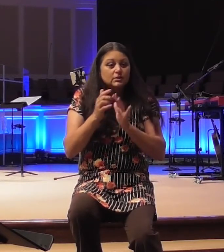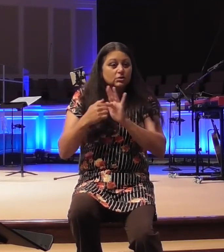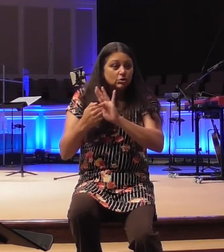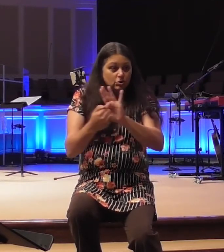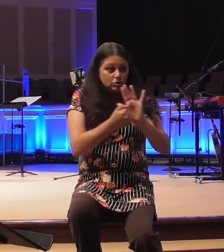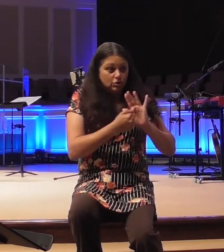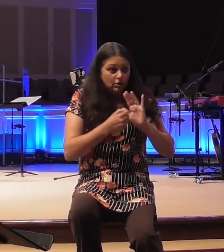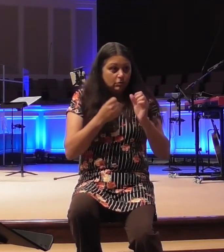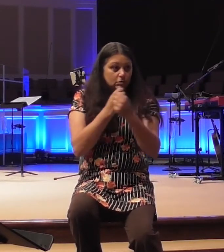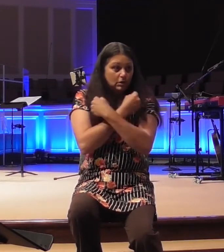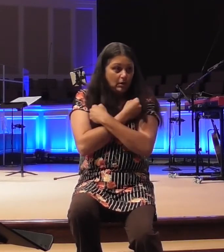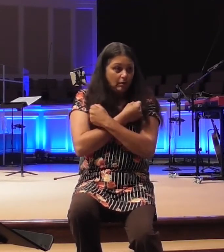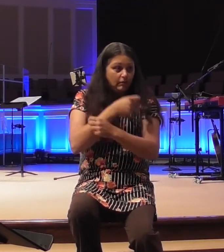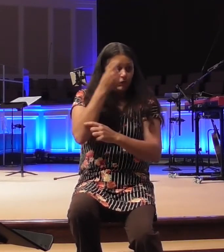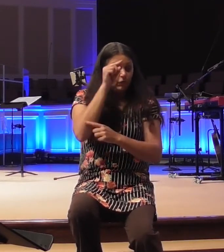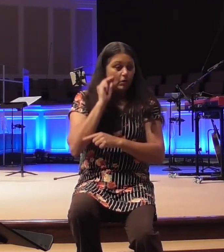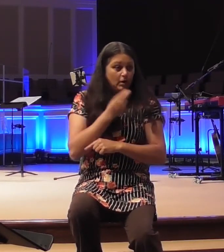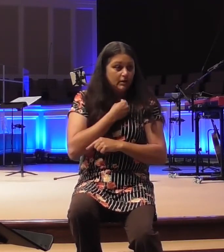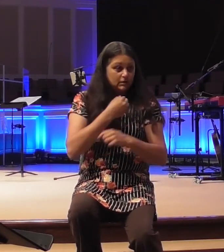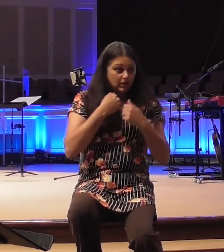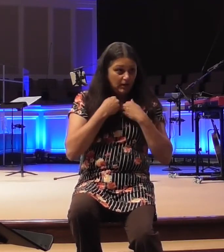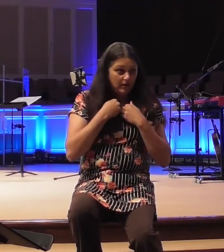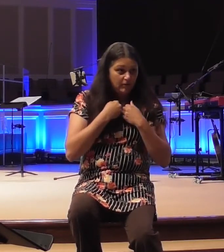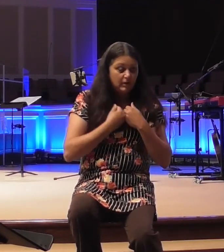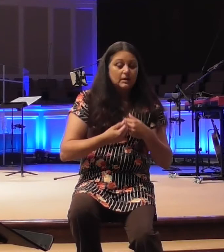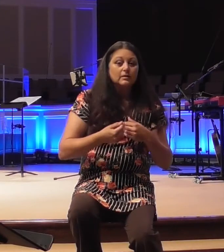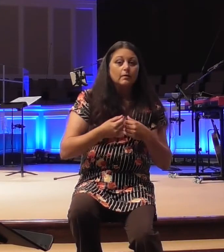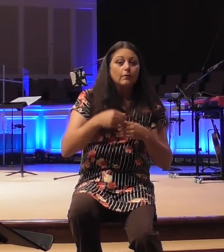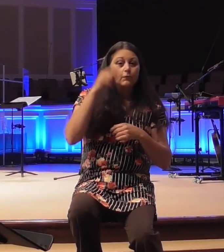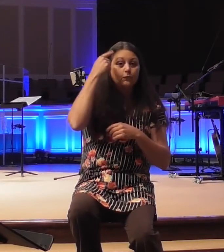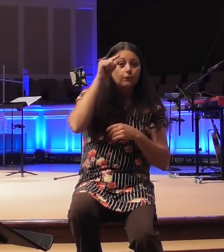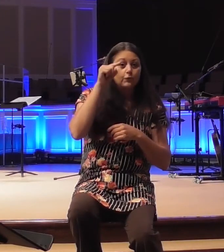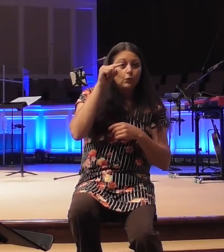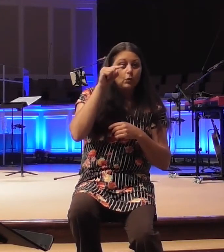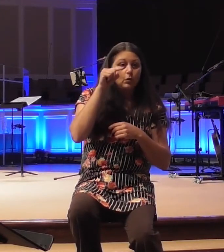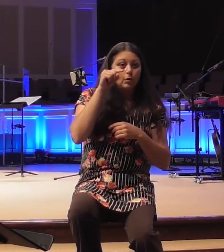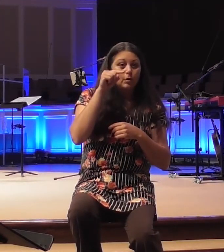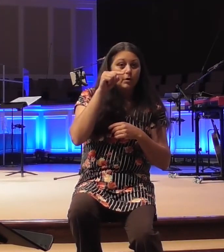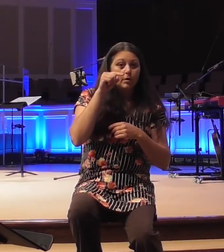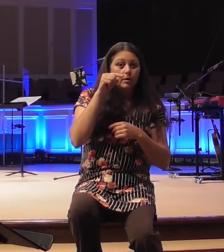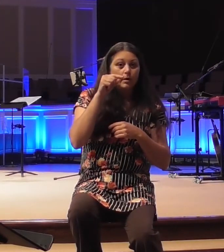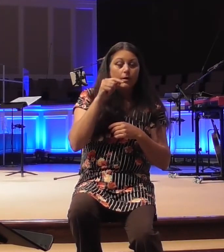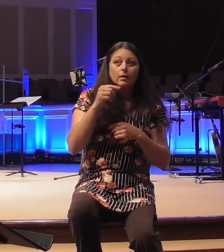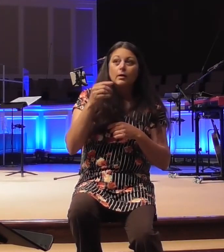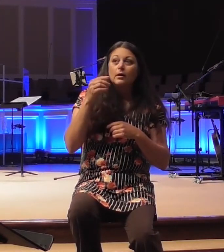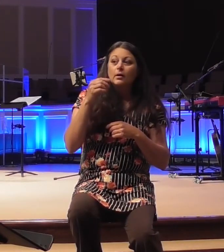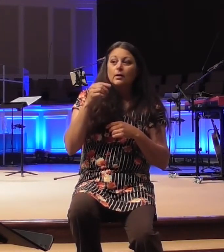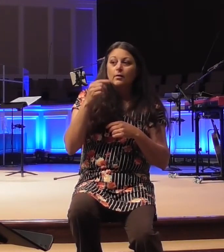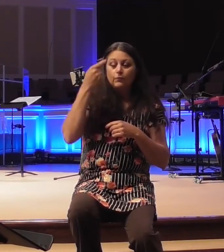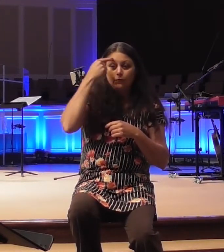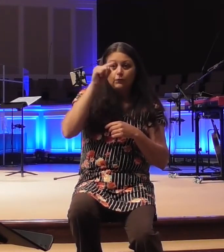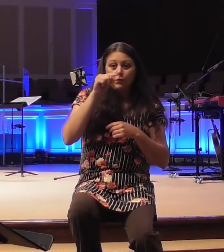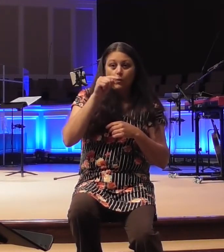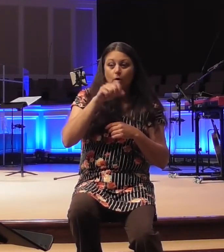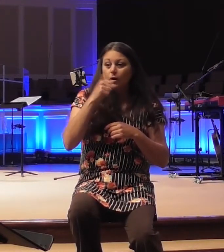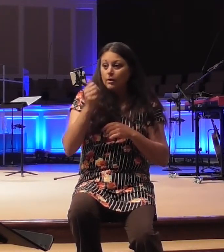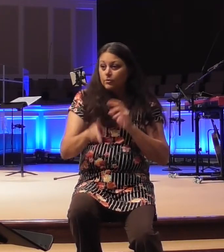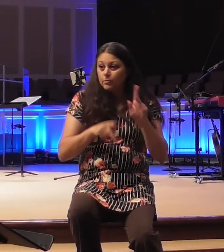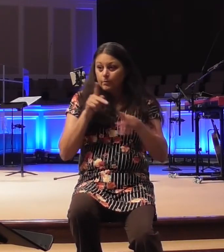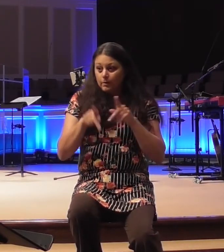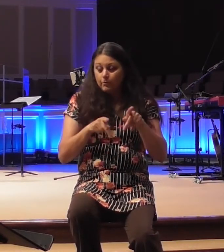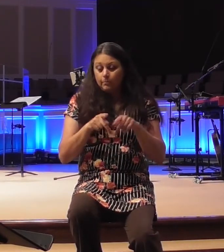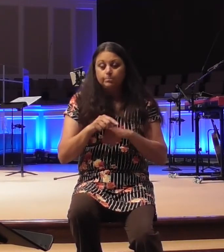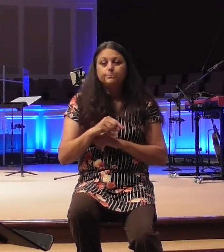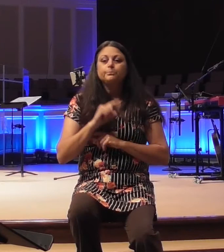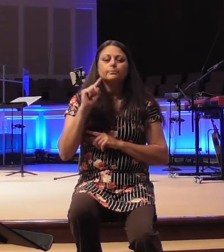in ourselves for each other. And I want you to know you can depend on that. So I want to tell you a couple of things very quickly. Just listen, because maybe